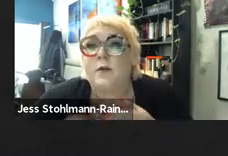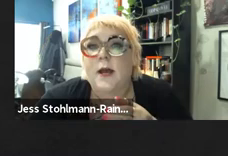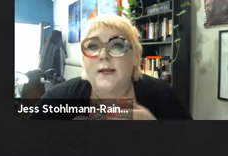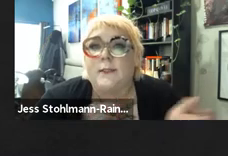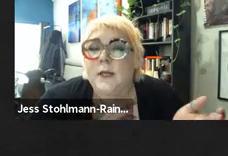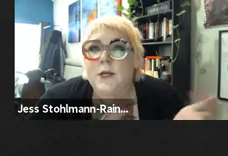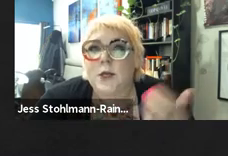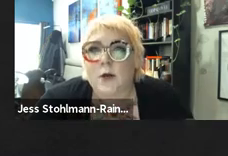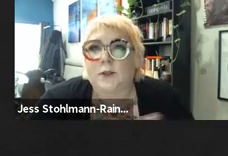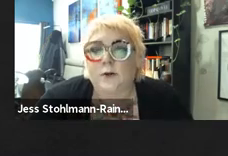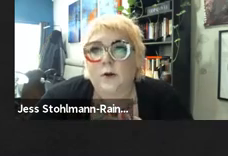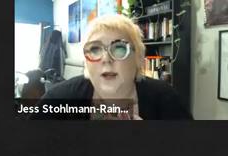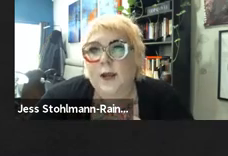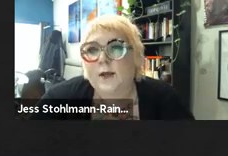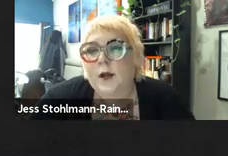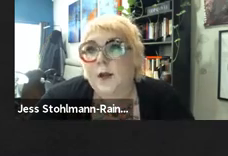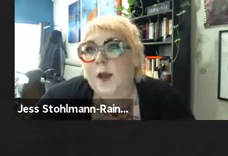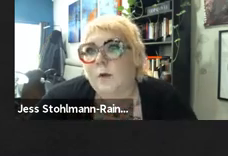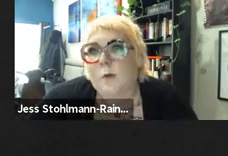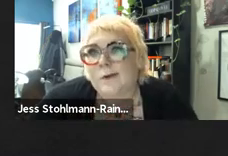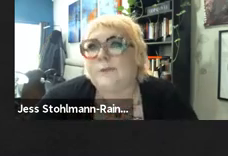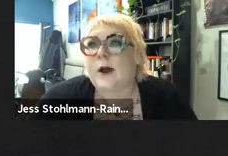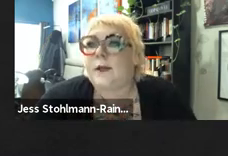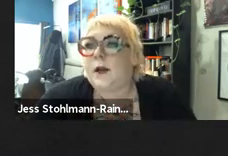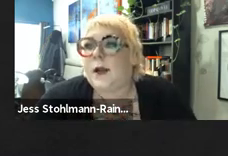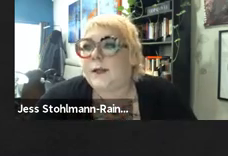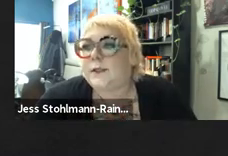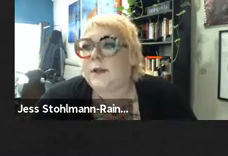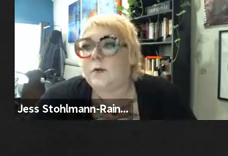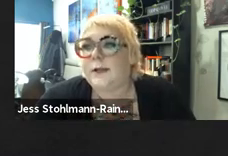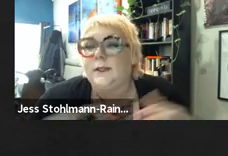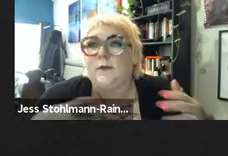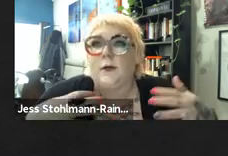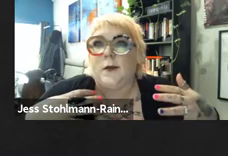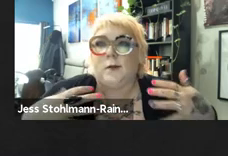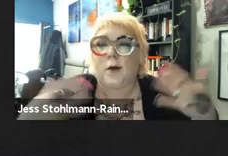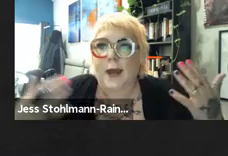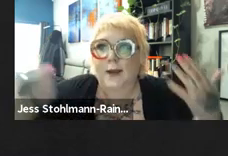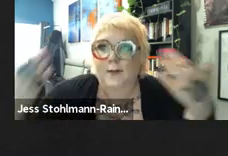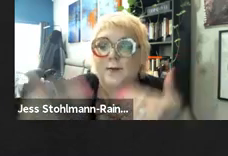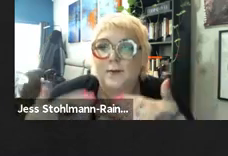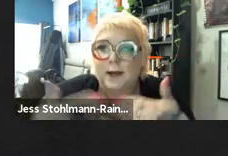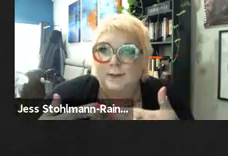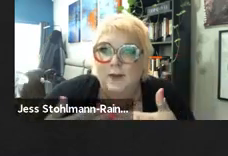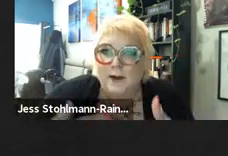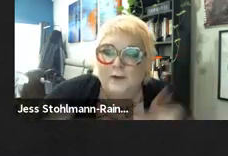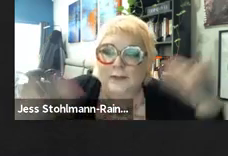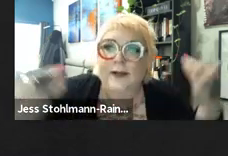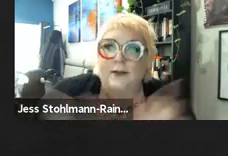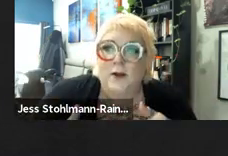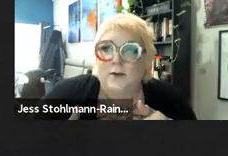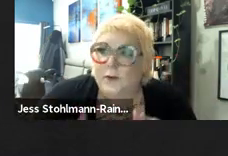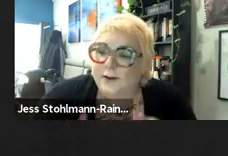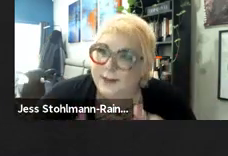being utilized goes through a a 9-1-1 responder and so they're going to look at it through the lens of law